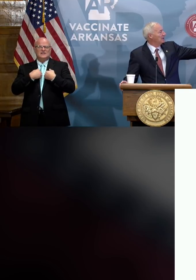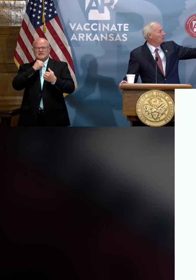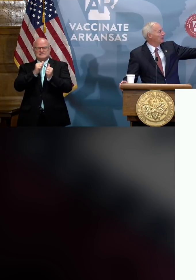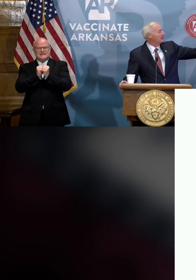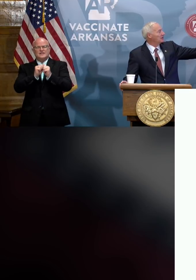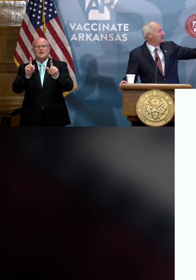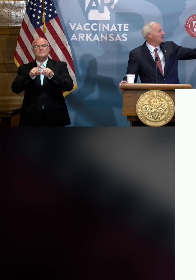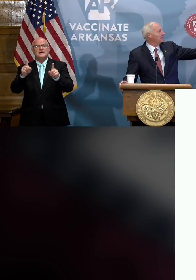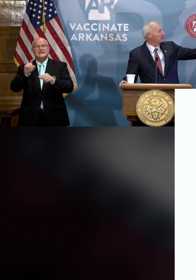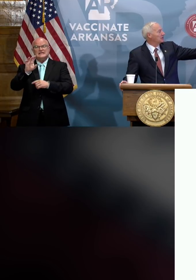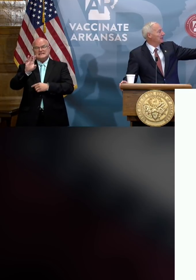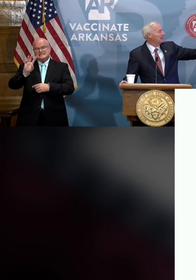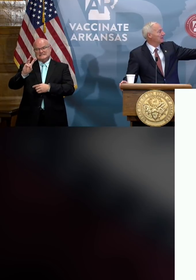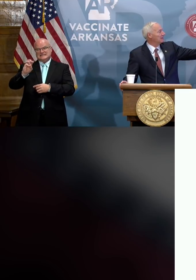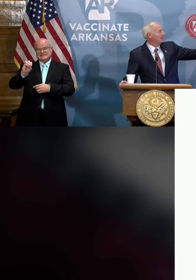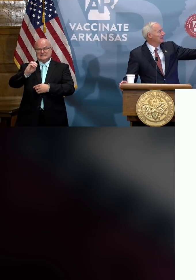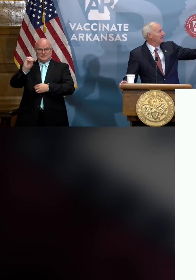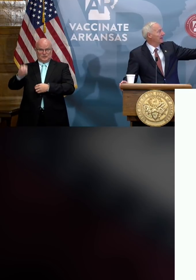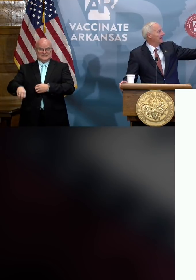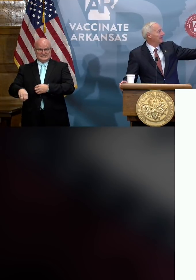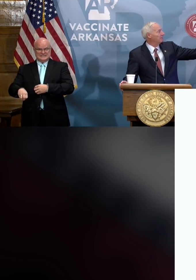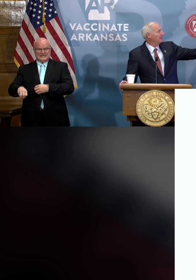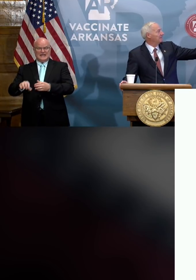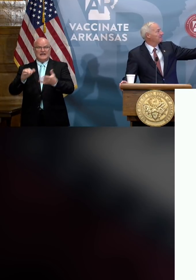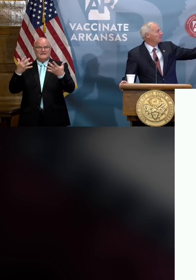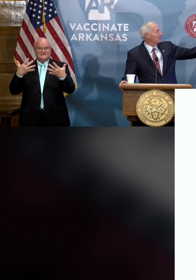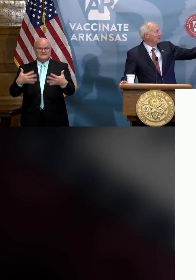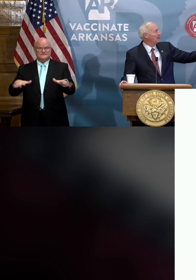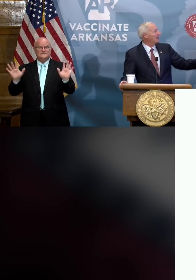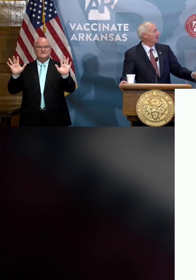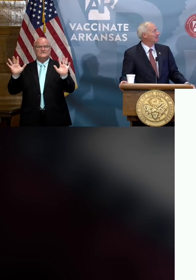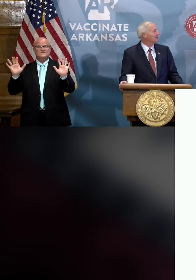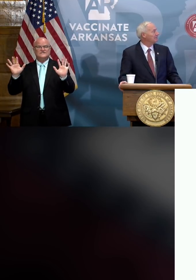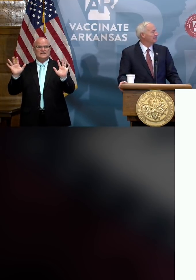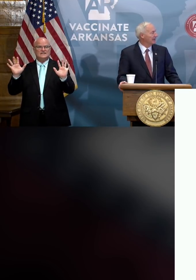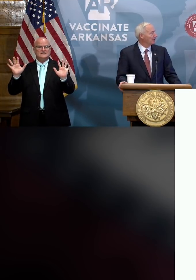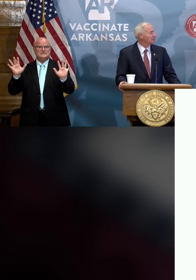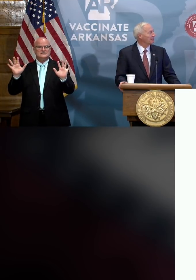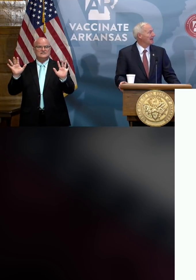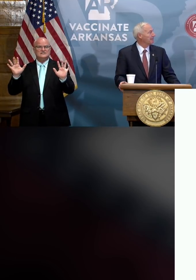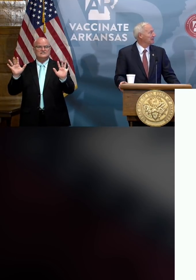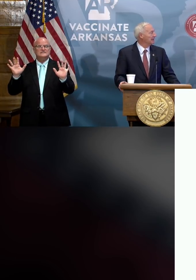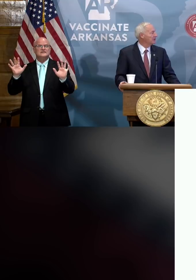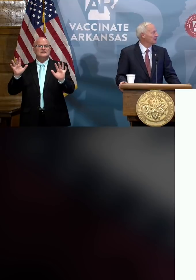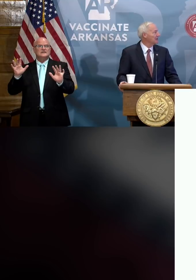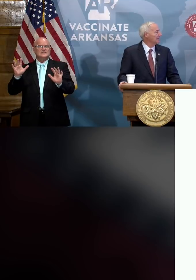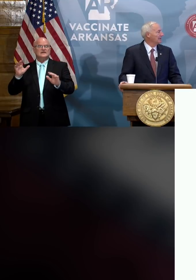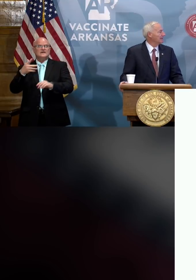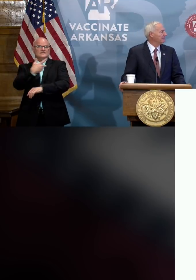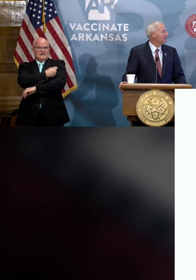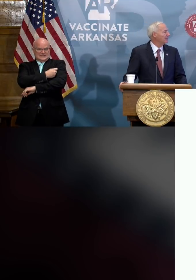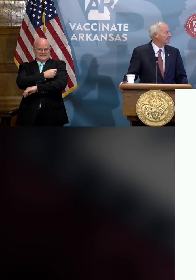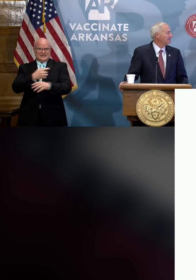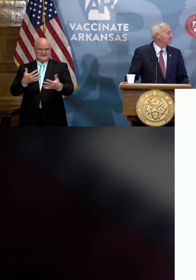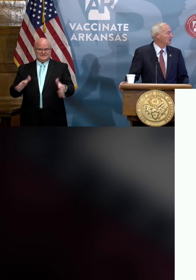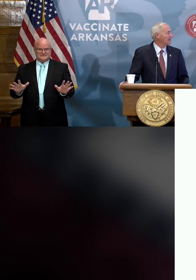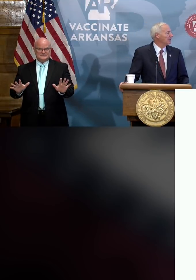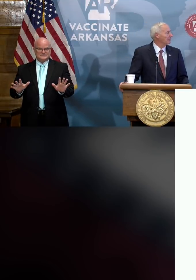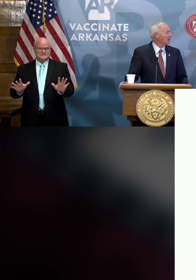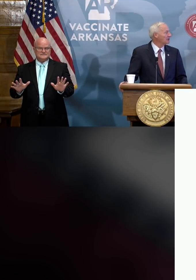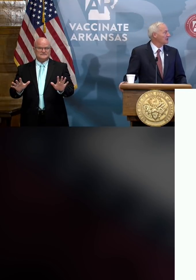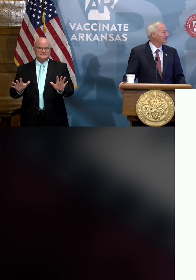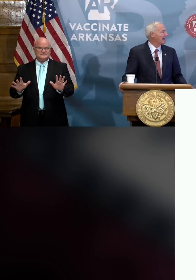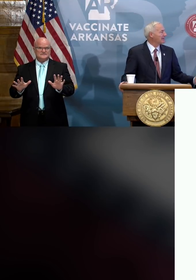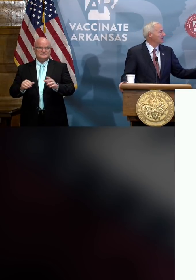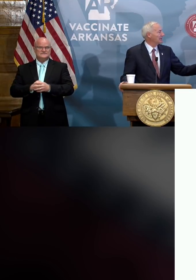but we're at 60% that have been the eligible population fully